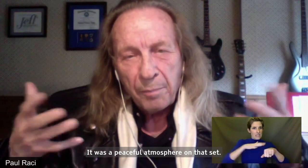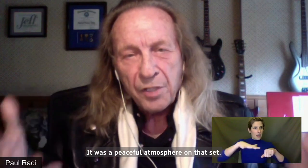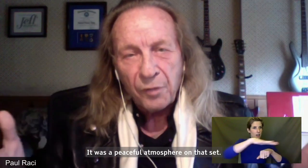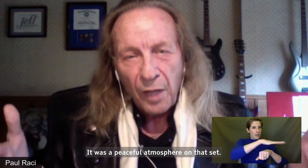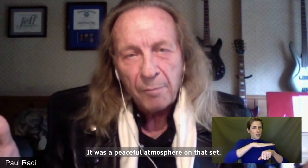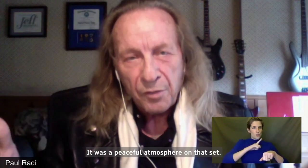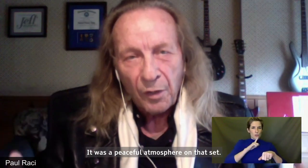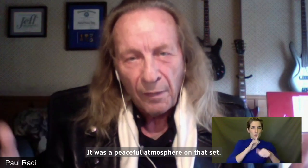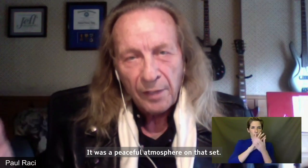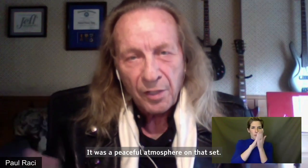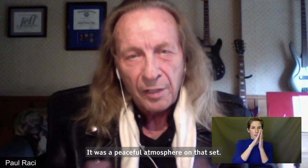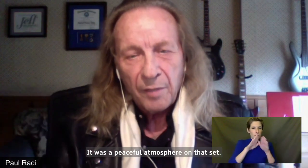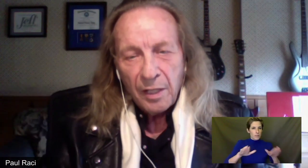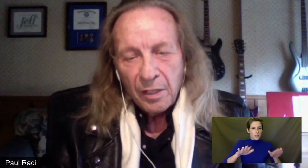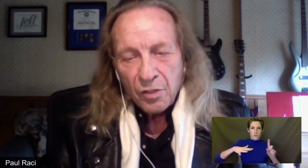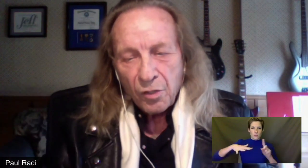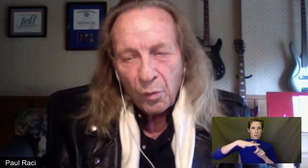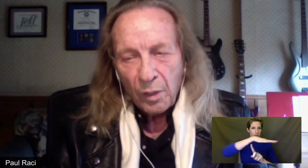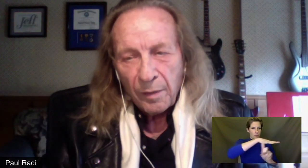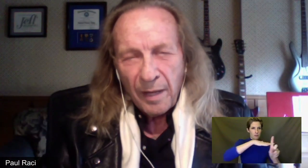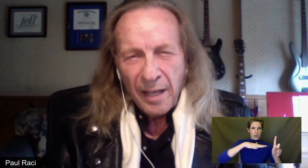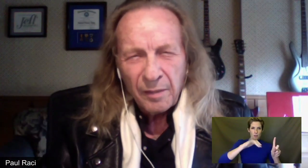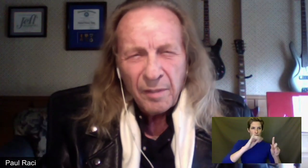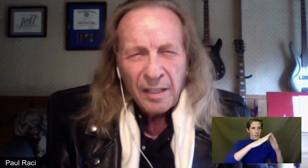It was a peaceful atmosphere on that set. So